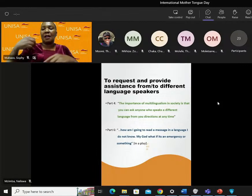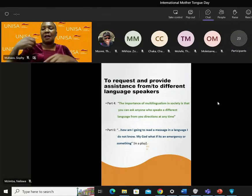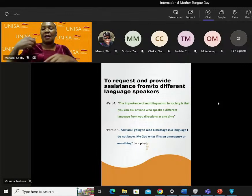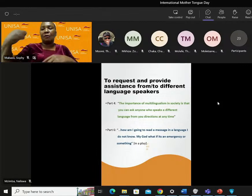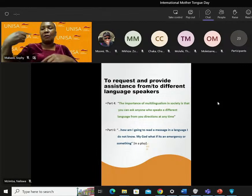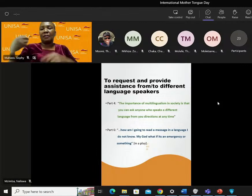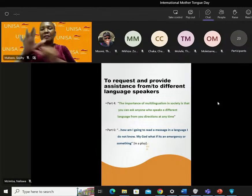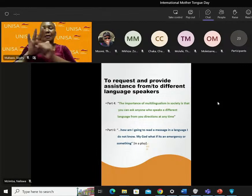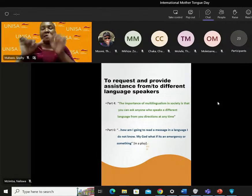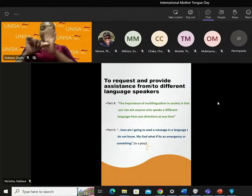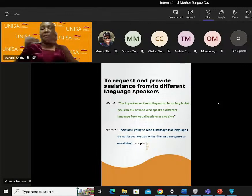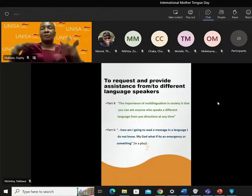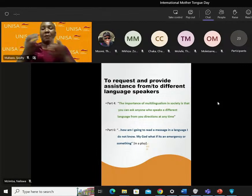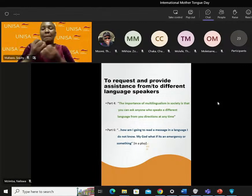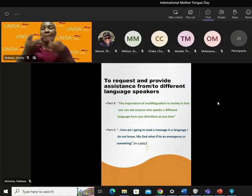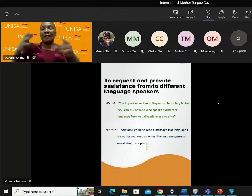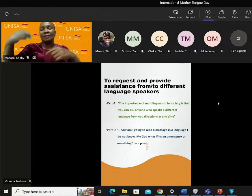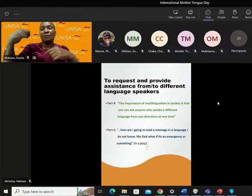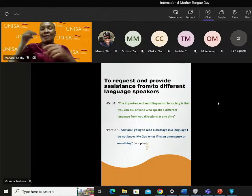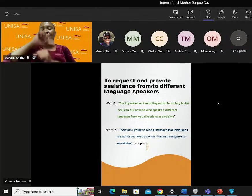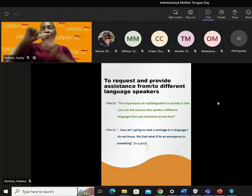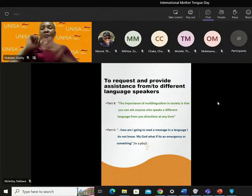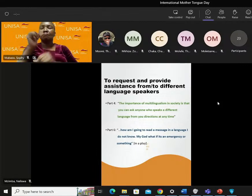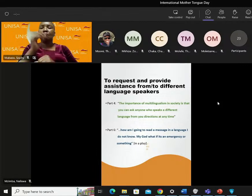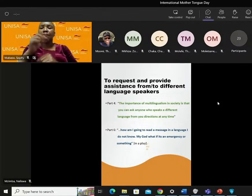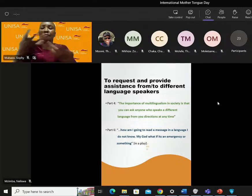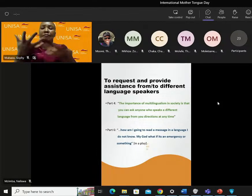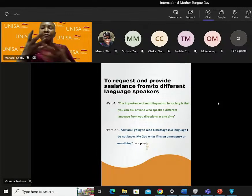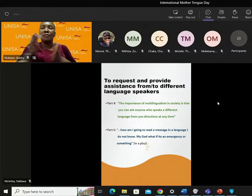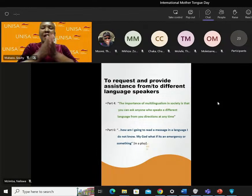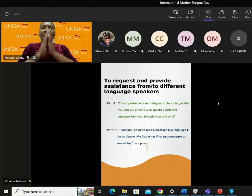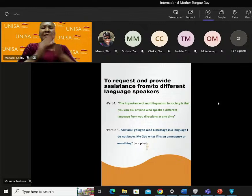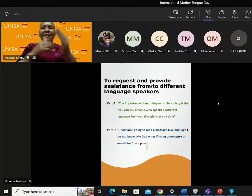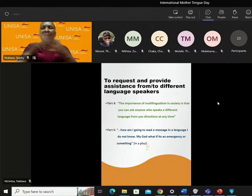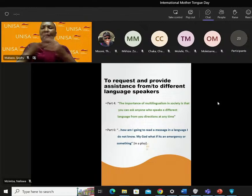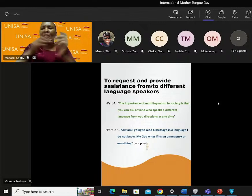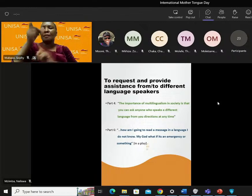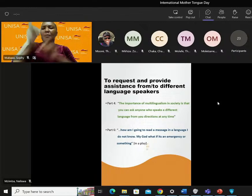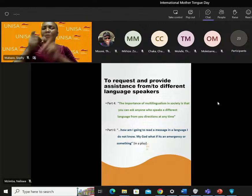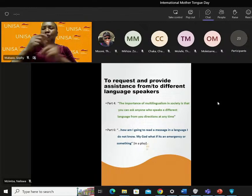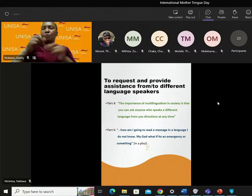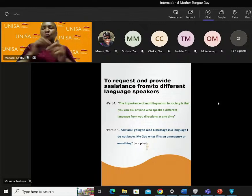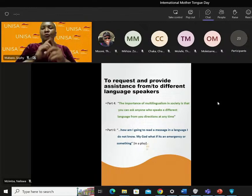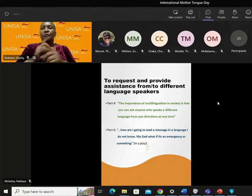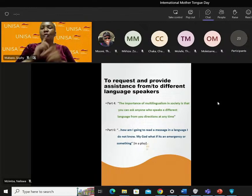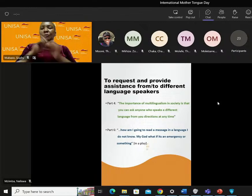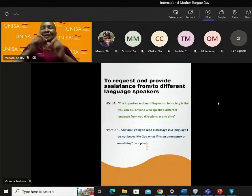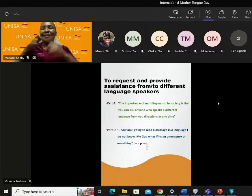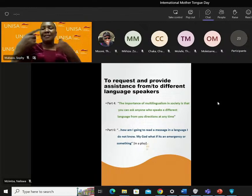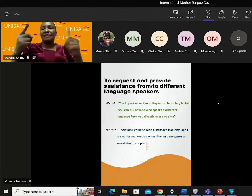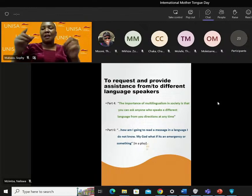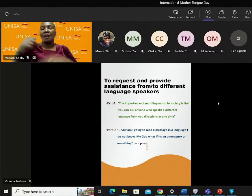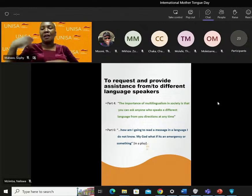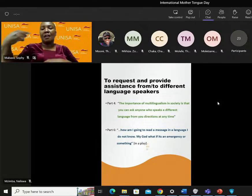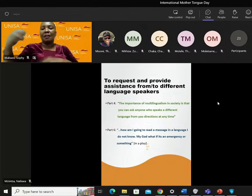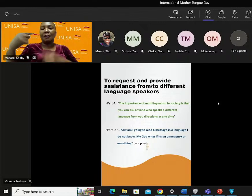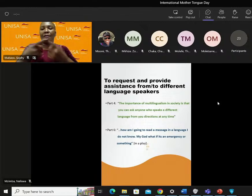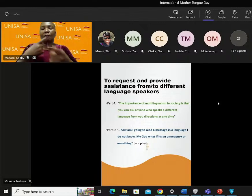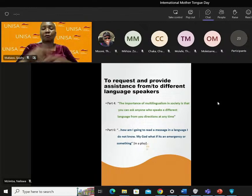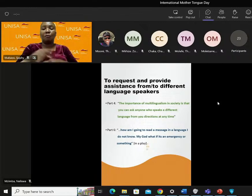of multilingualism in society is that you can ask anyone who speaks a different language from